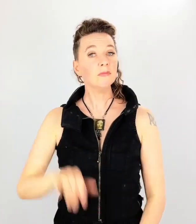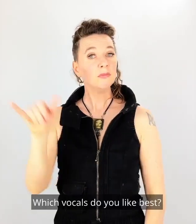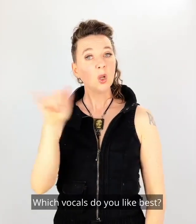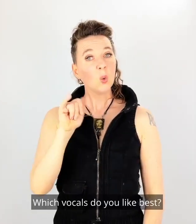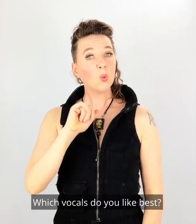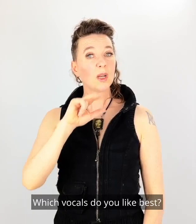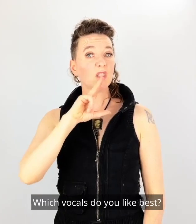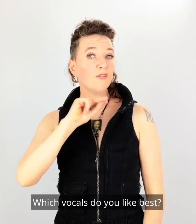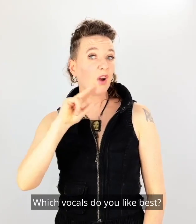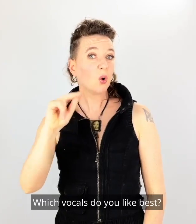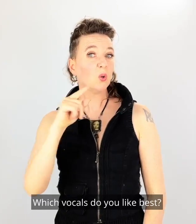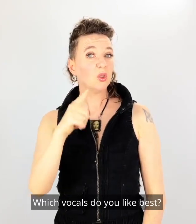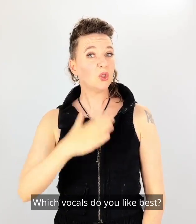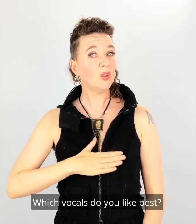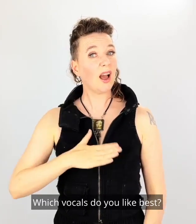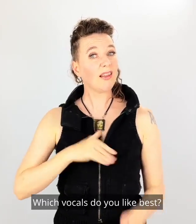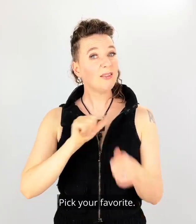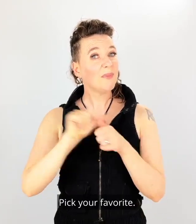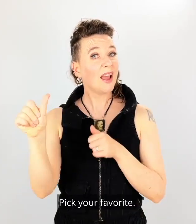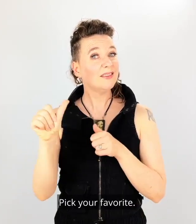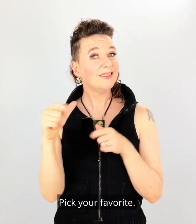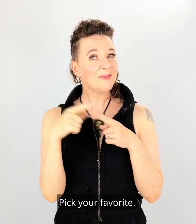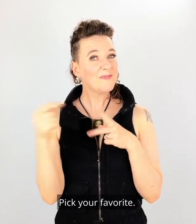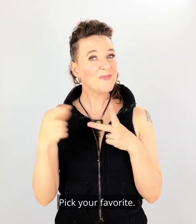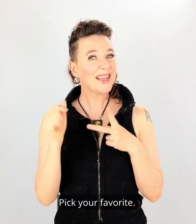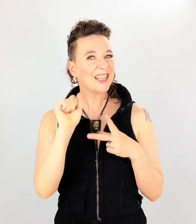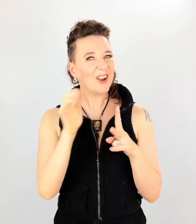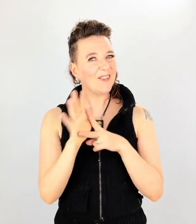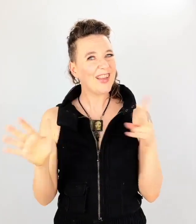Which vocals do you like best? Pick your favourite.